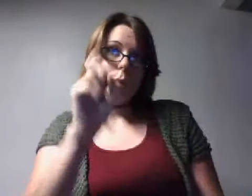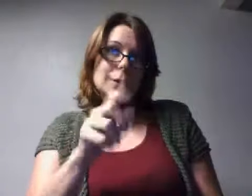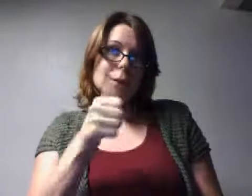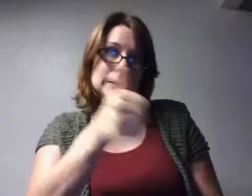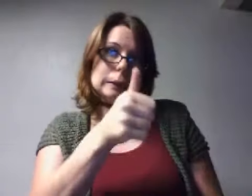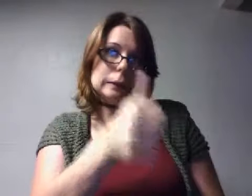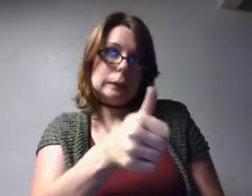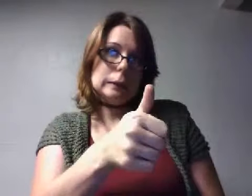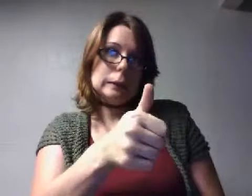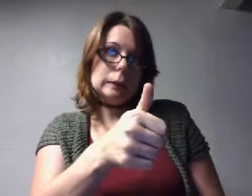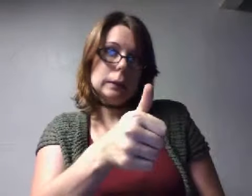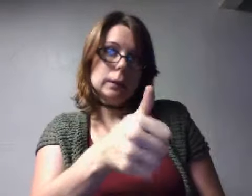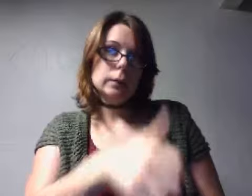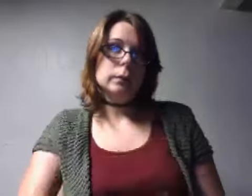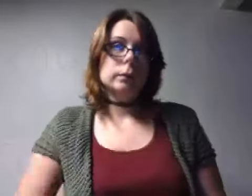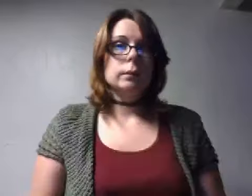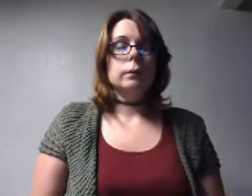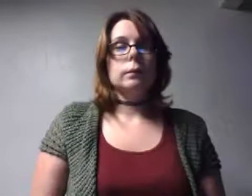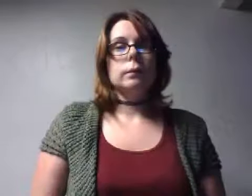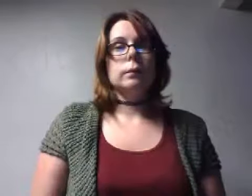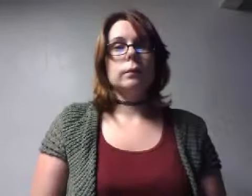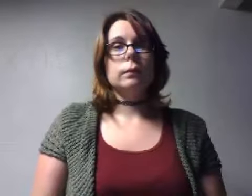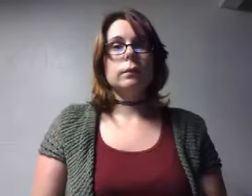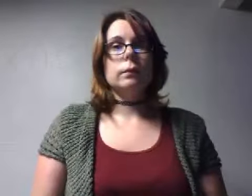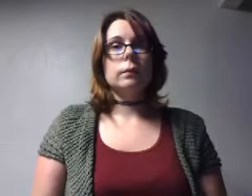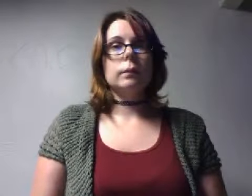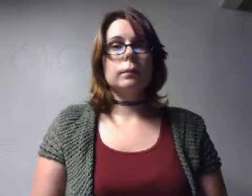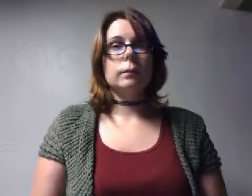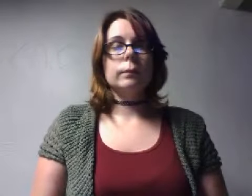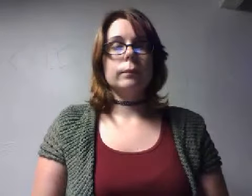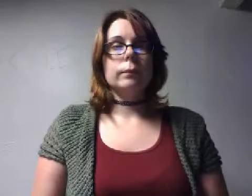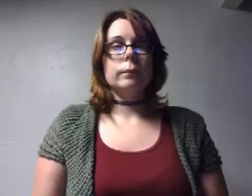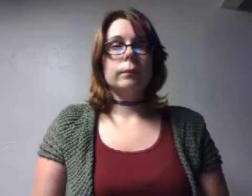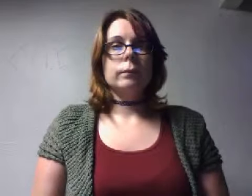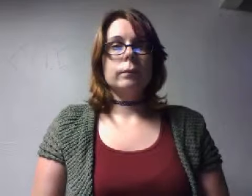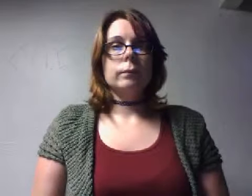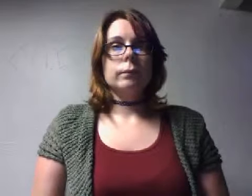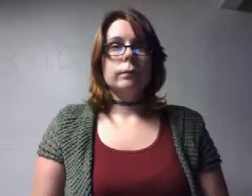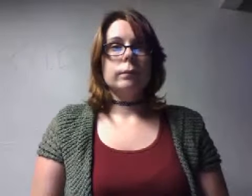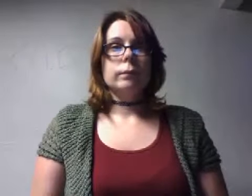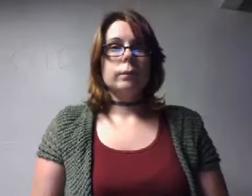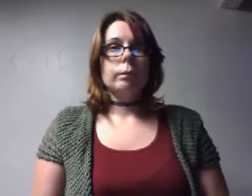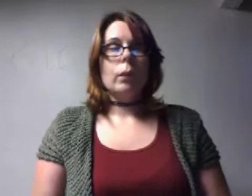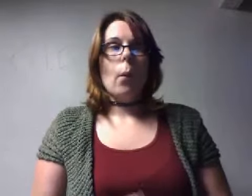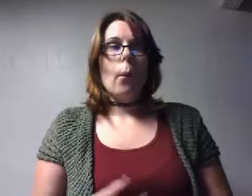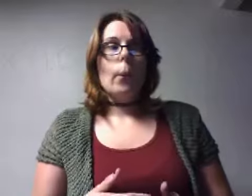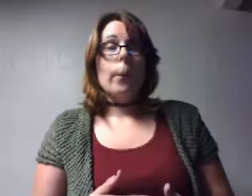photograph, they really get this sense of, wow, what kind of person am I? Why do I feel that way? Why does that